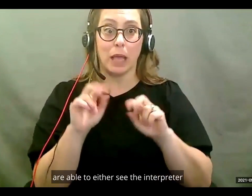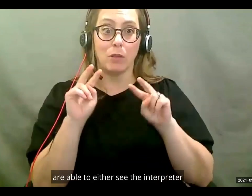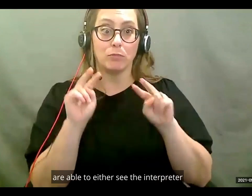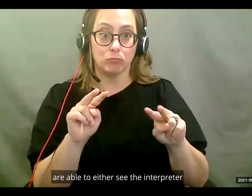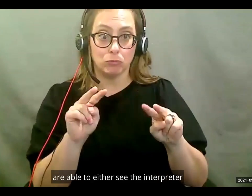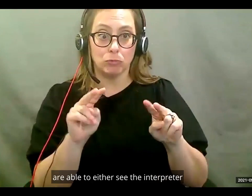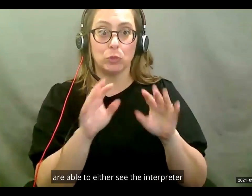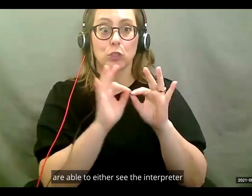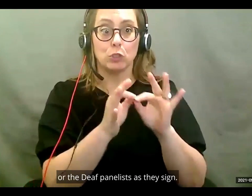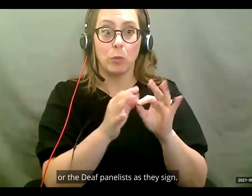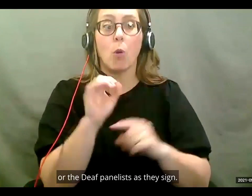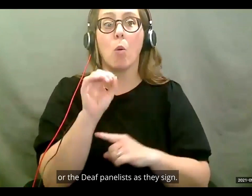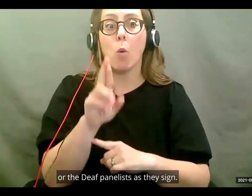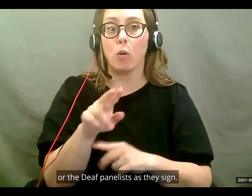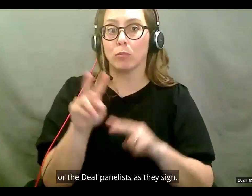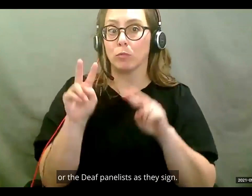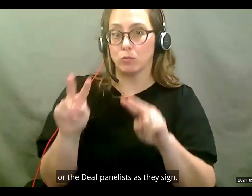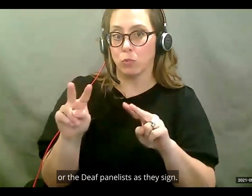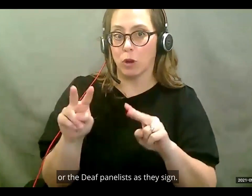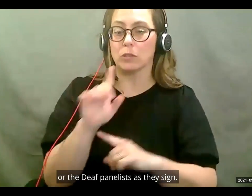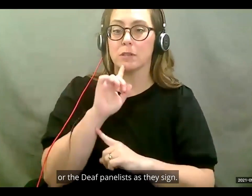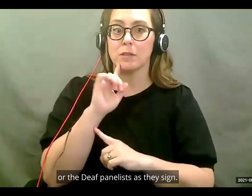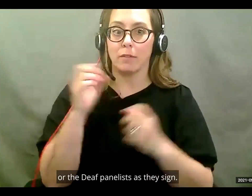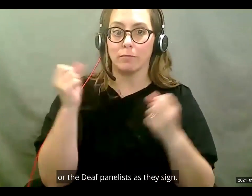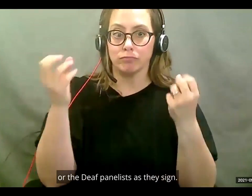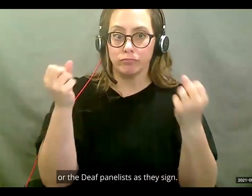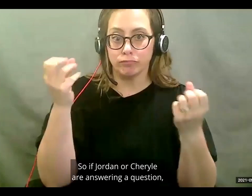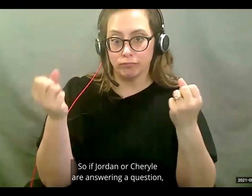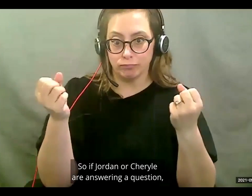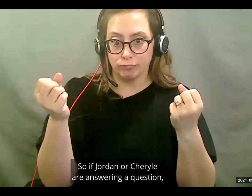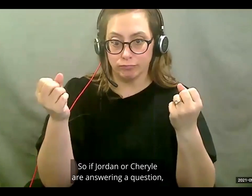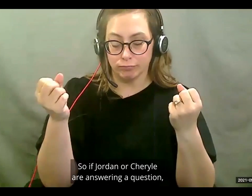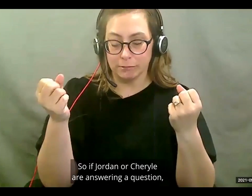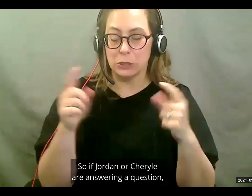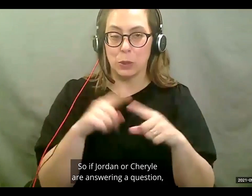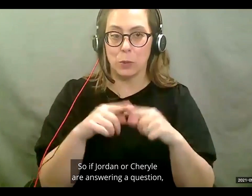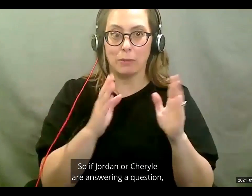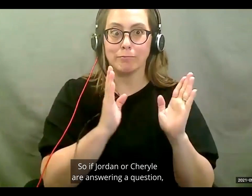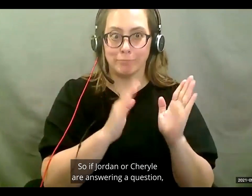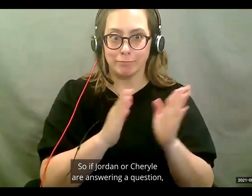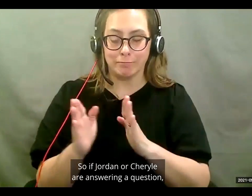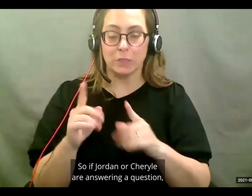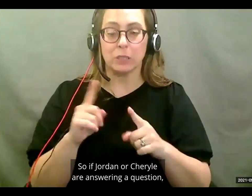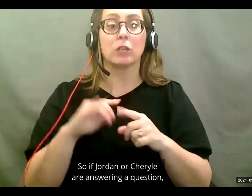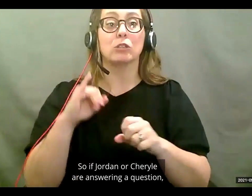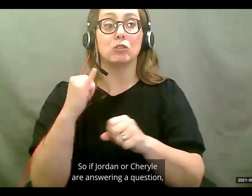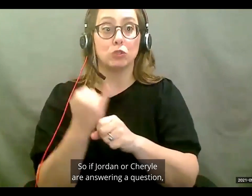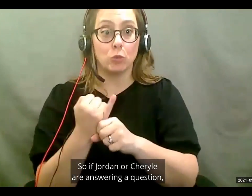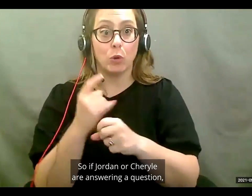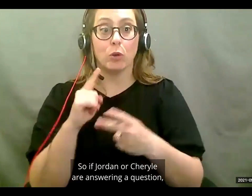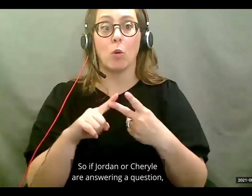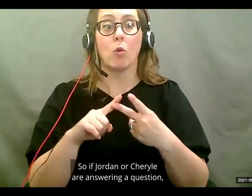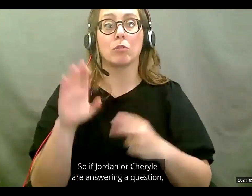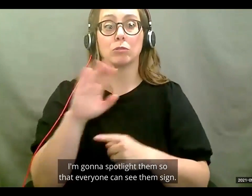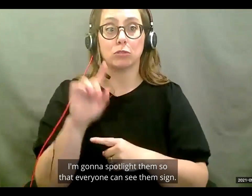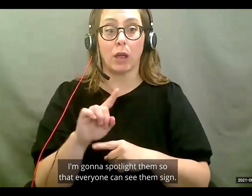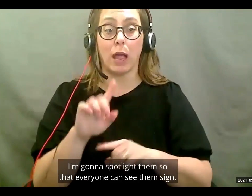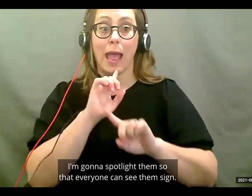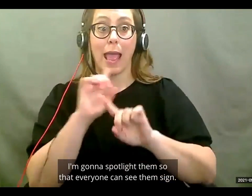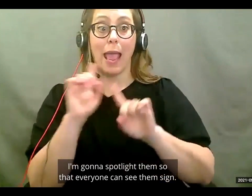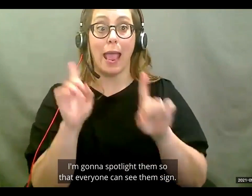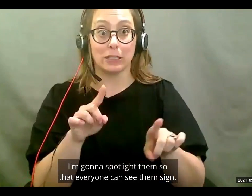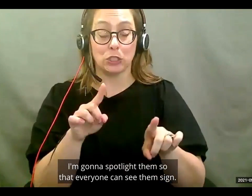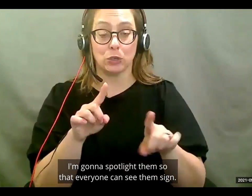see the interpreter or the deaf panelists as they sign. So if Jordan or Cheryle are answering a question, I'm